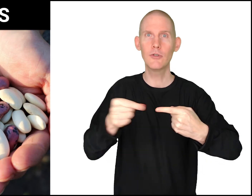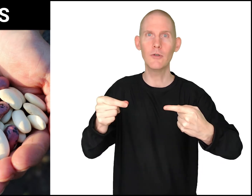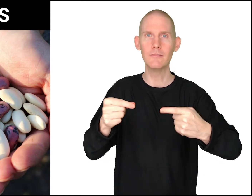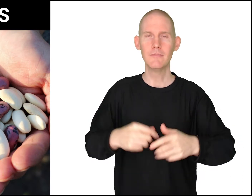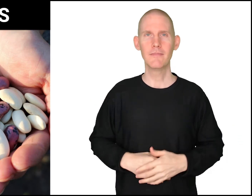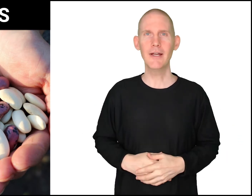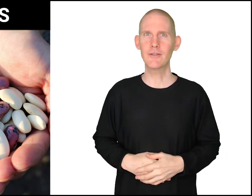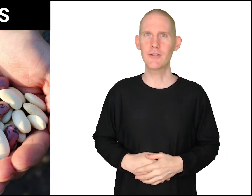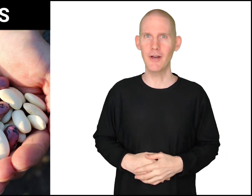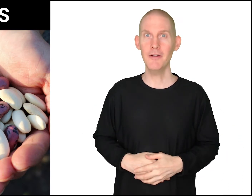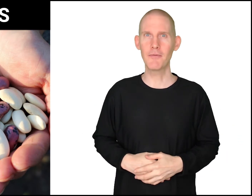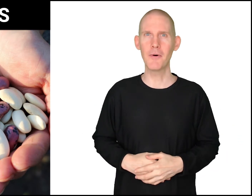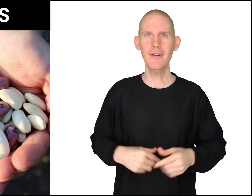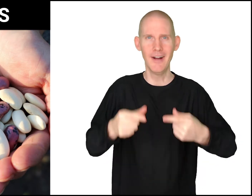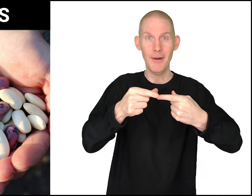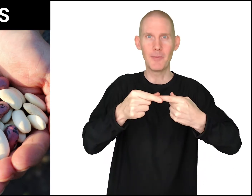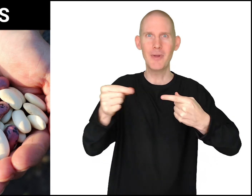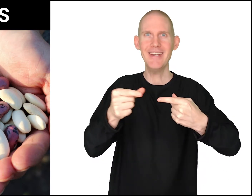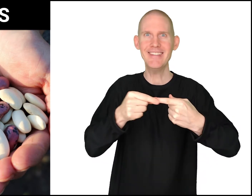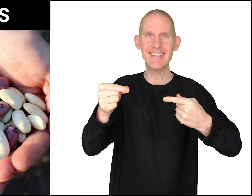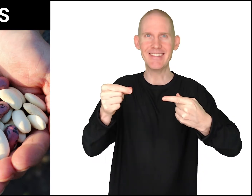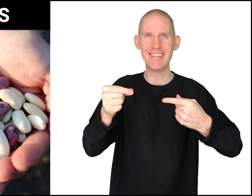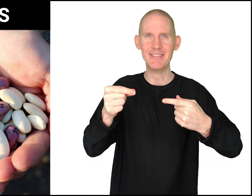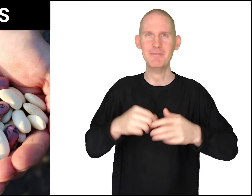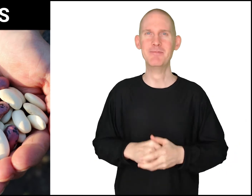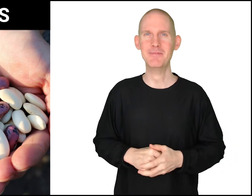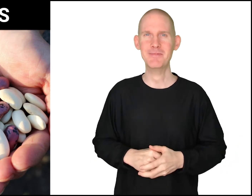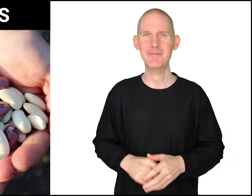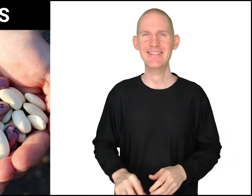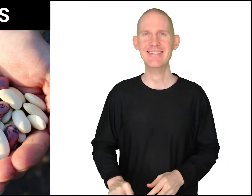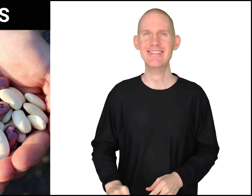2. That's the sign for beans.